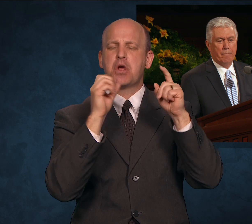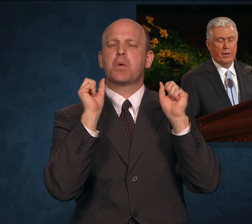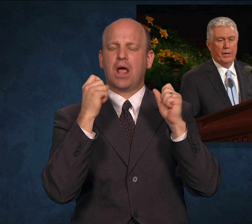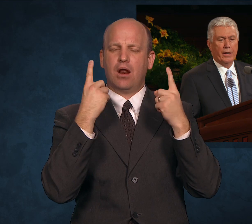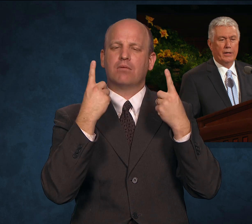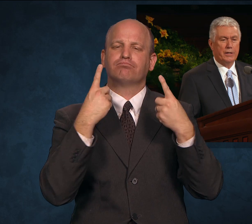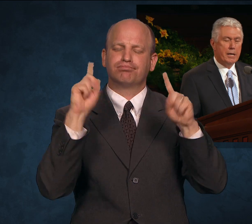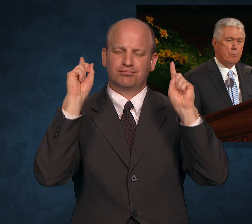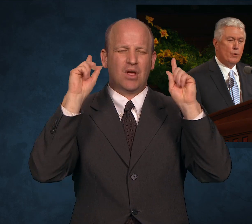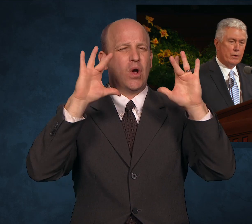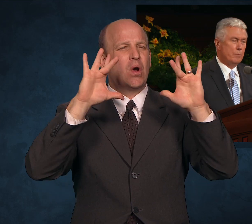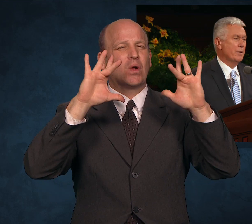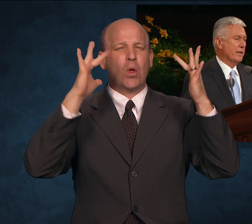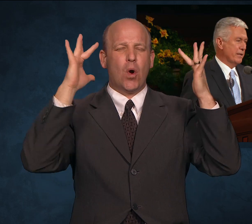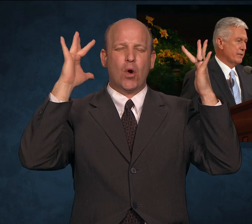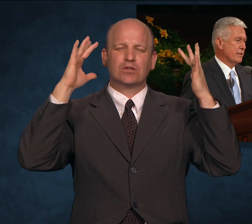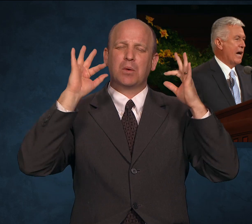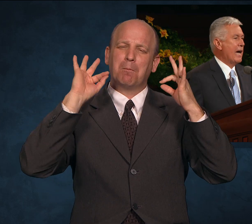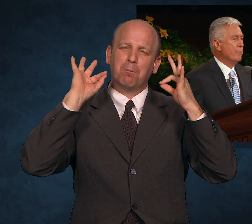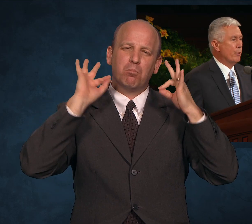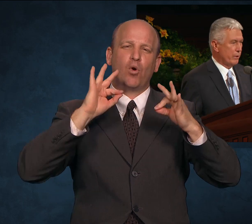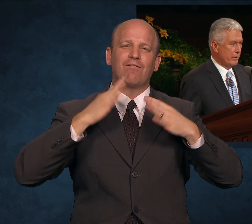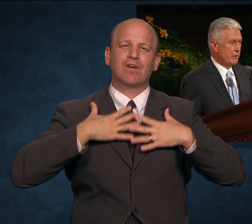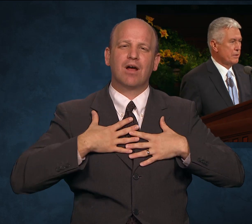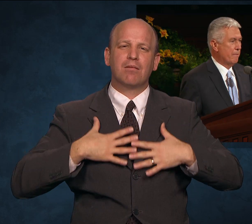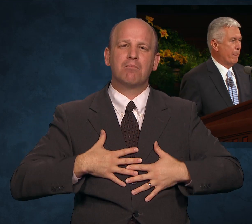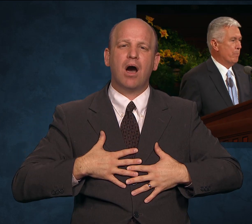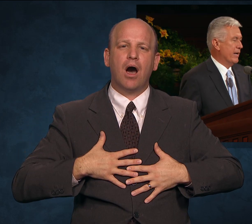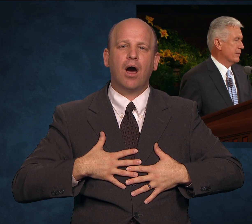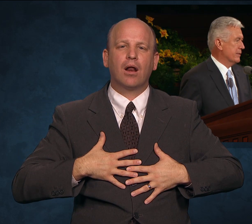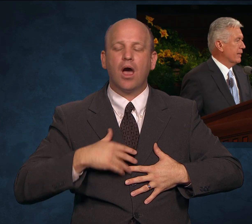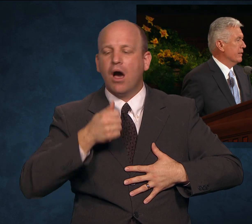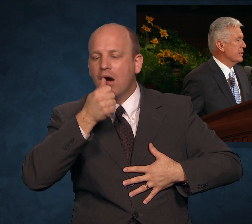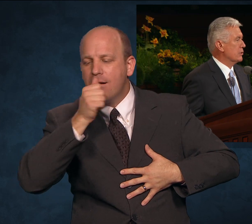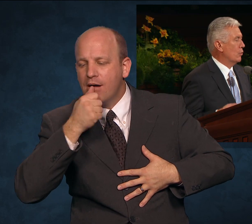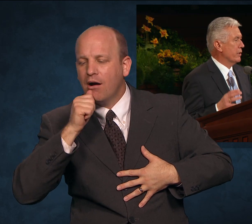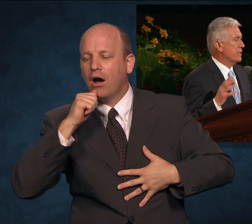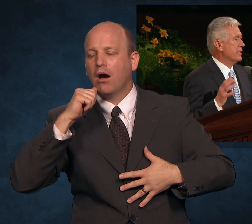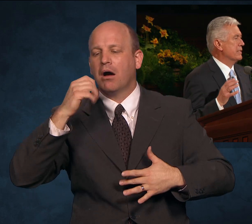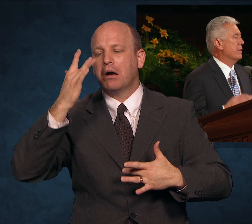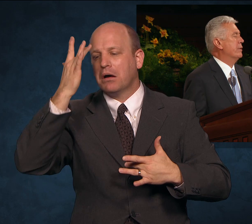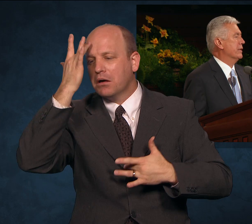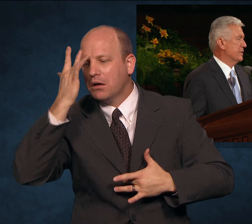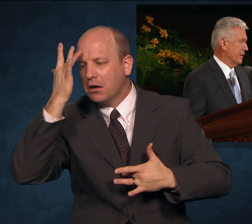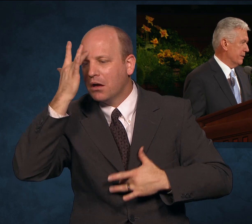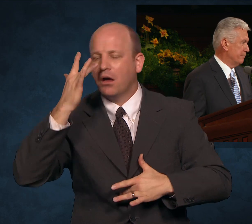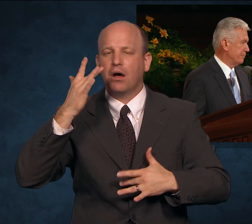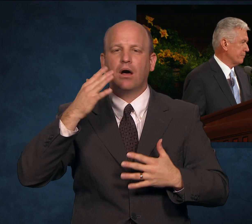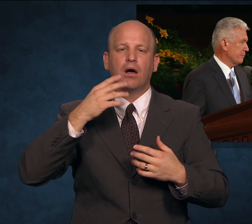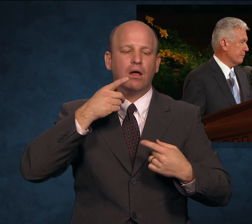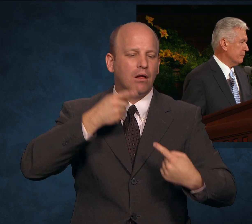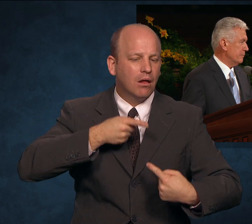perfect and Immortal bodies unburdened by sickness or